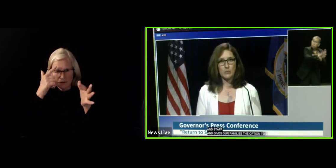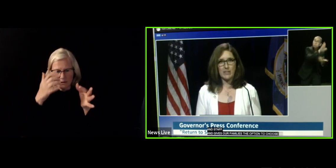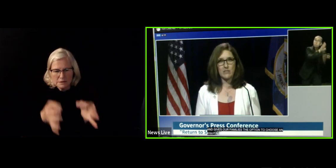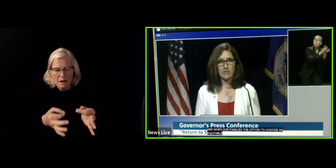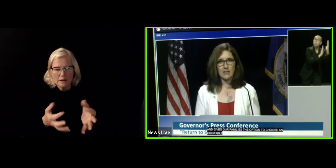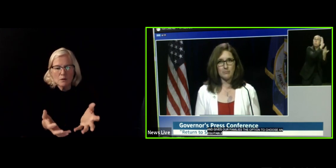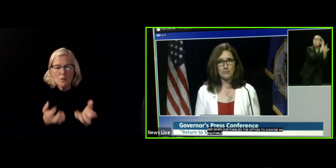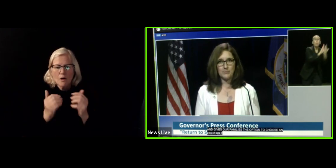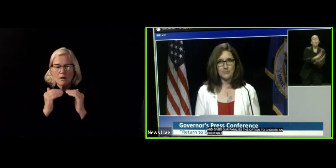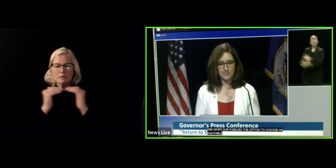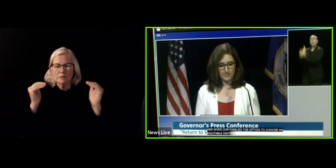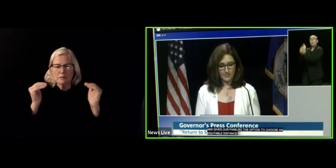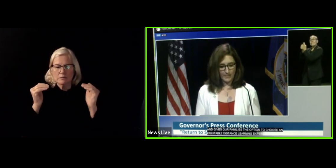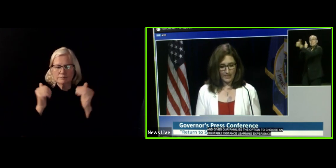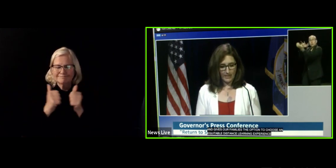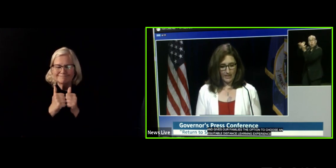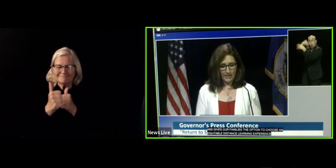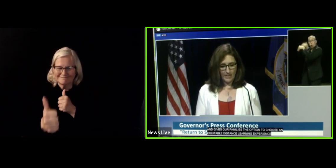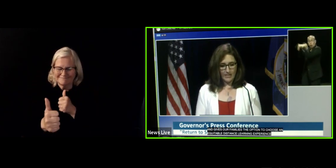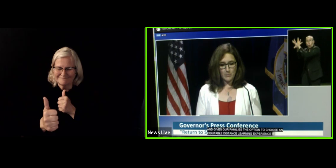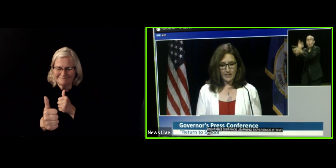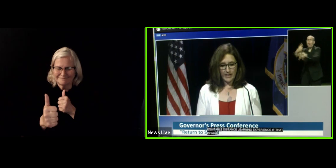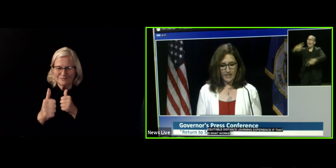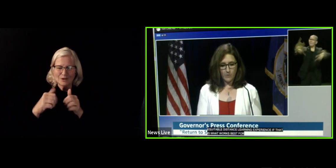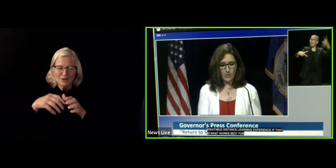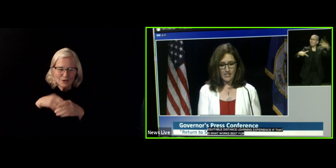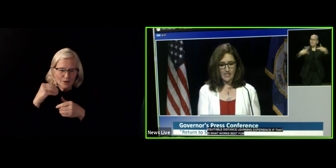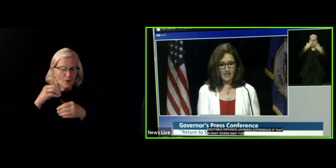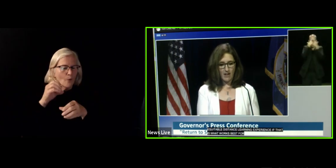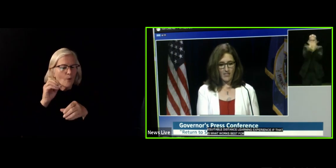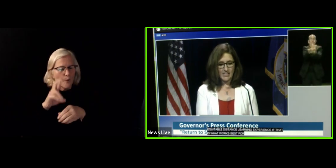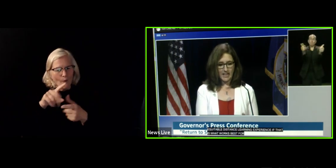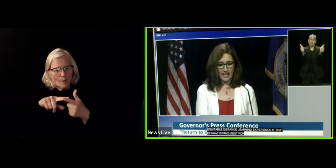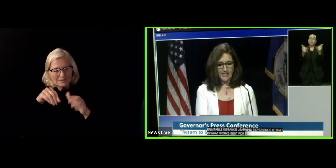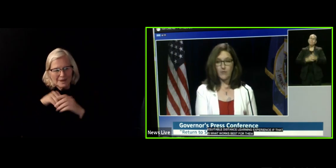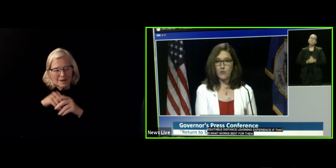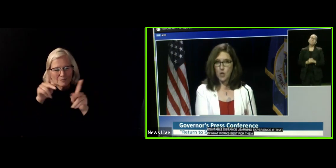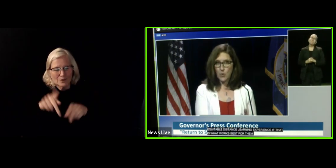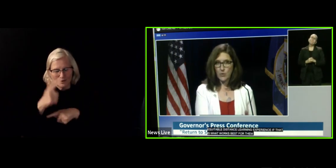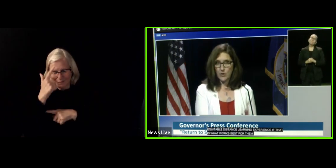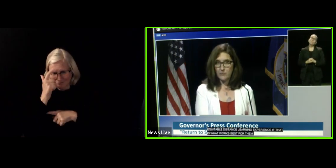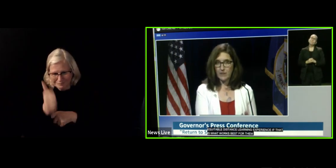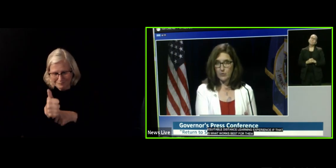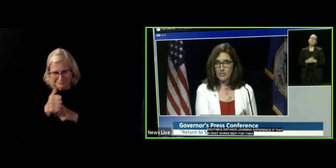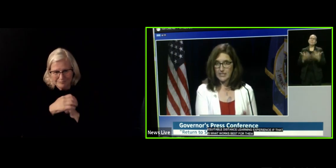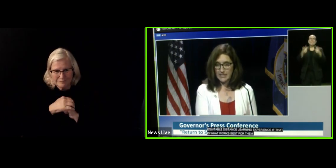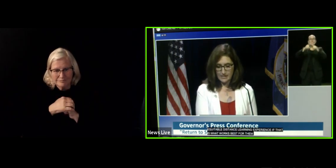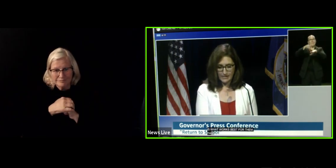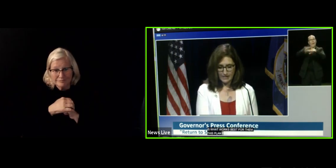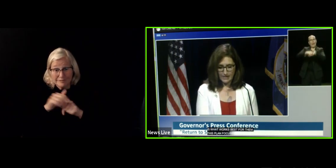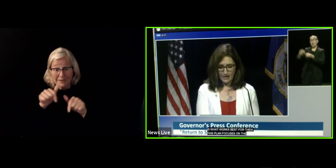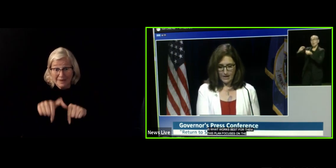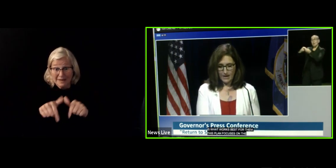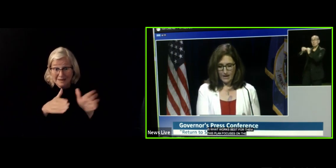works best for them. This plan focuses on the science of knowing where the virus